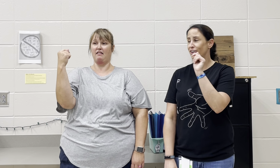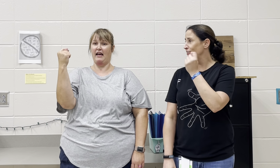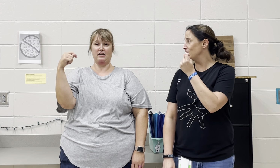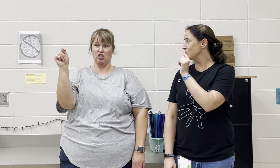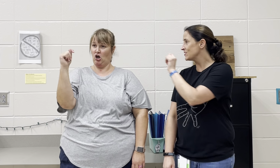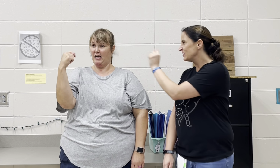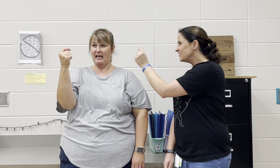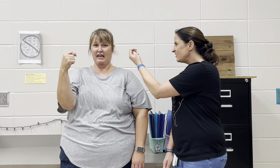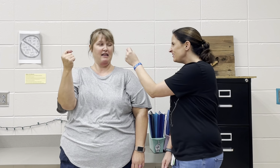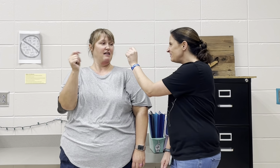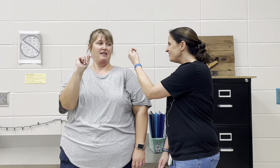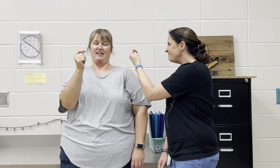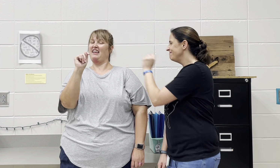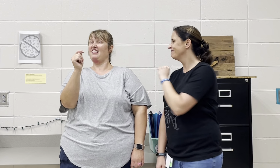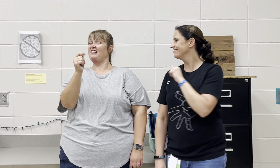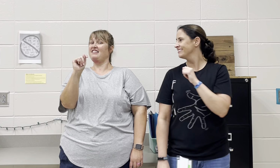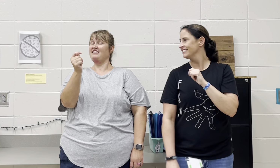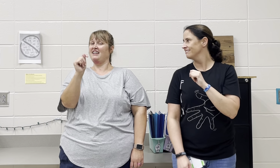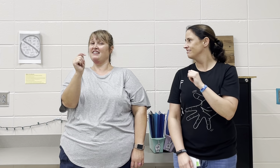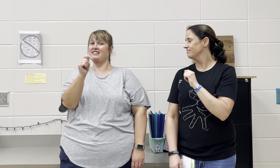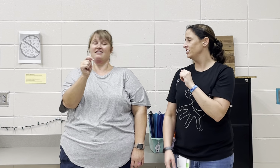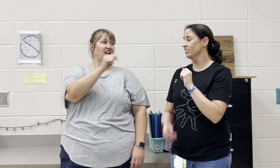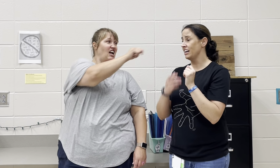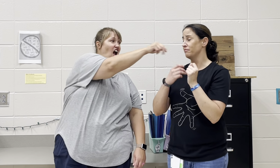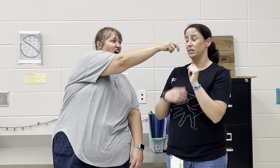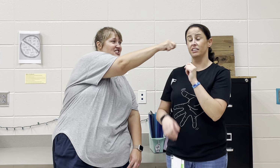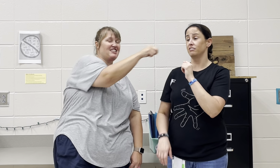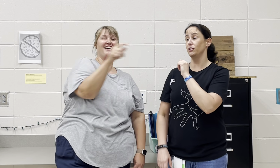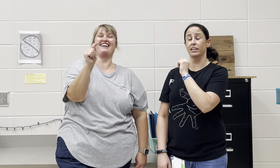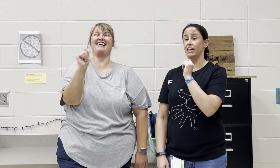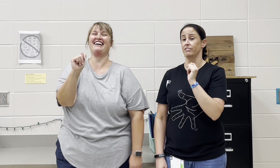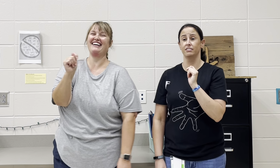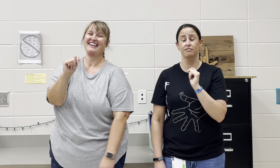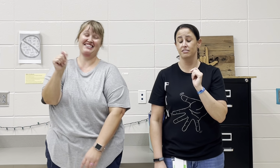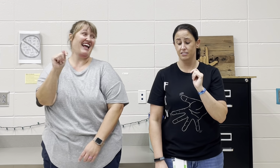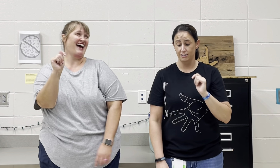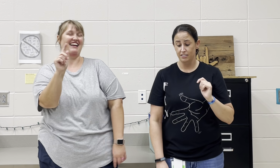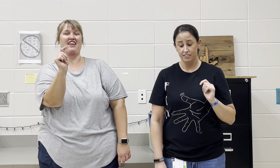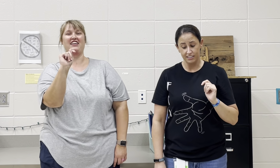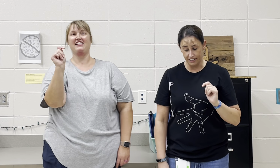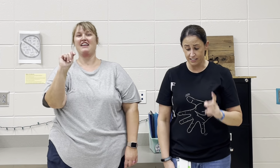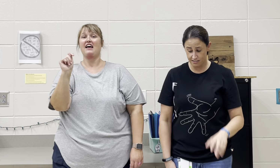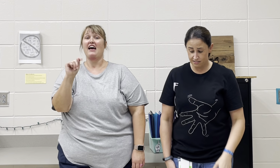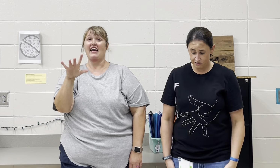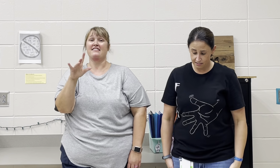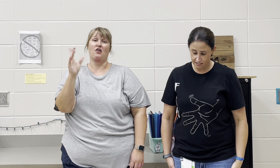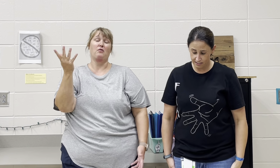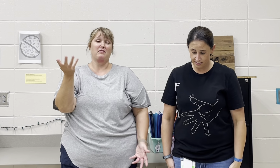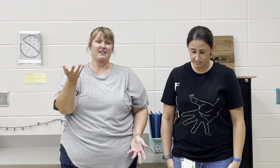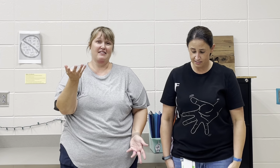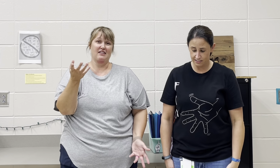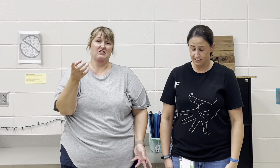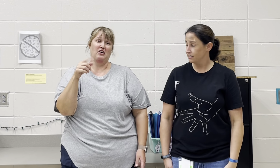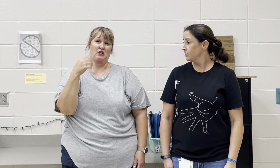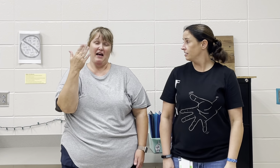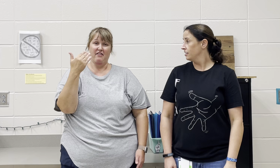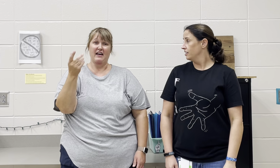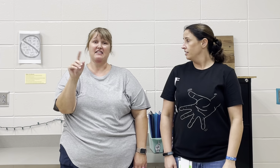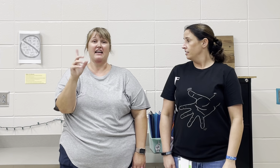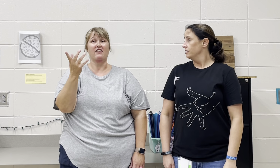like turning it. Ew, no. You can have mine. You can have it. Today I can have it? Yes. And so this is also affect, like if you're